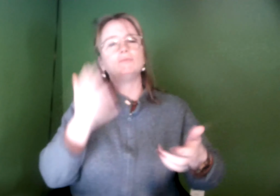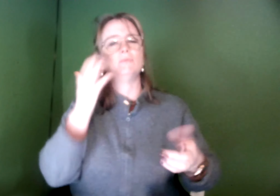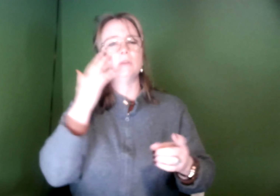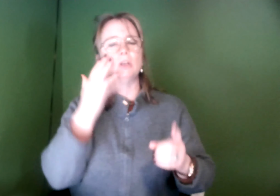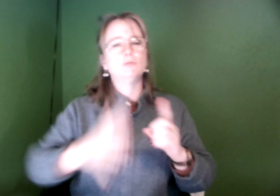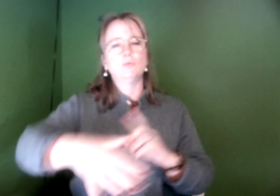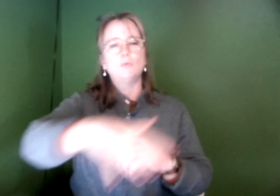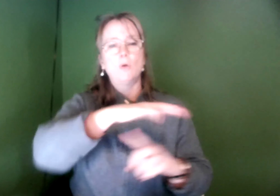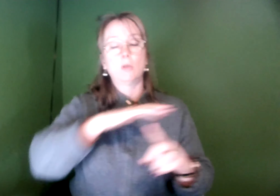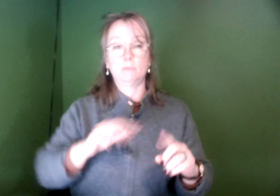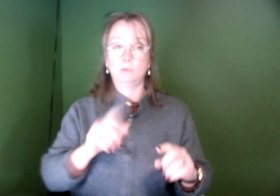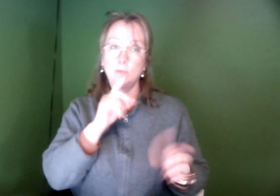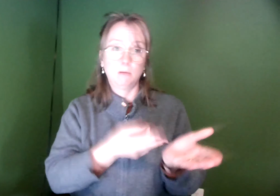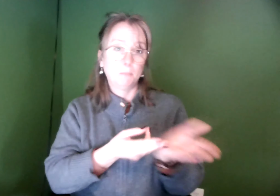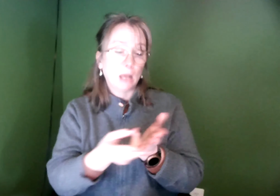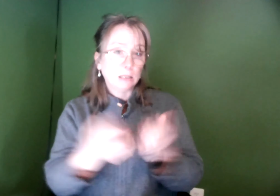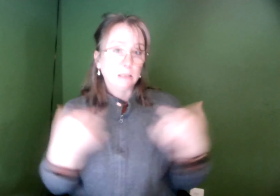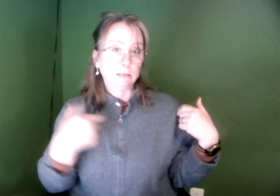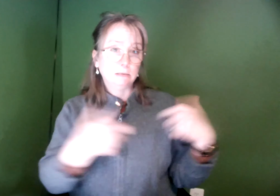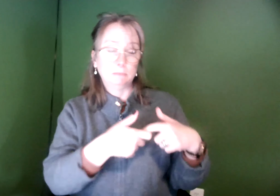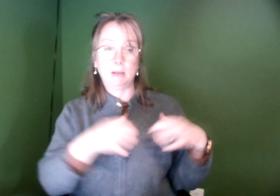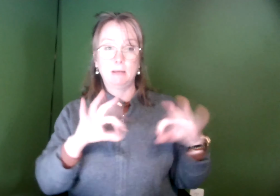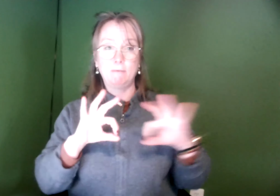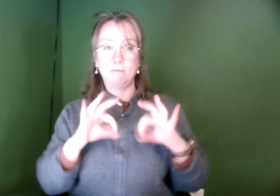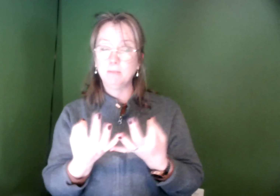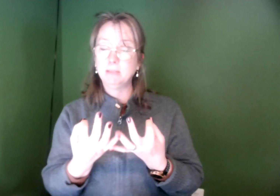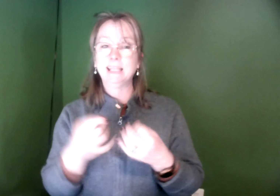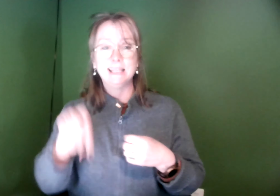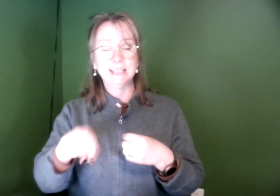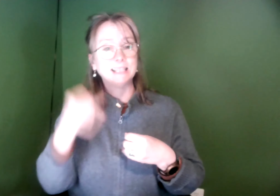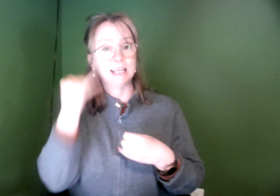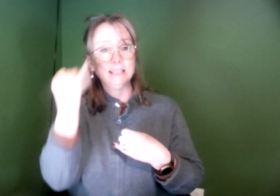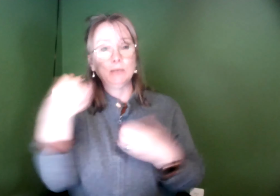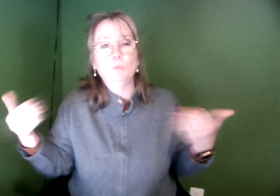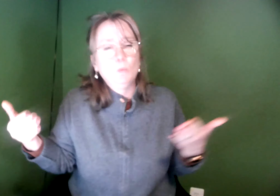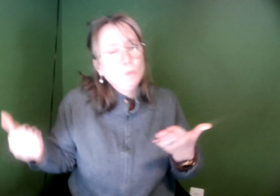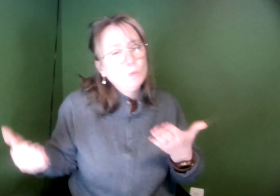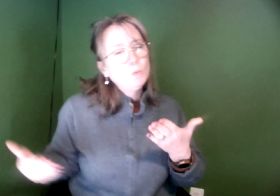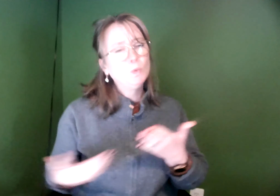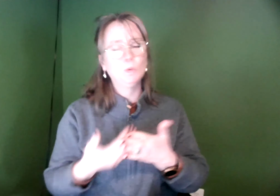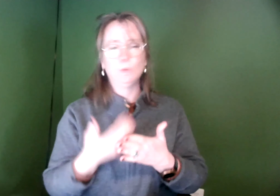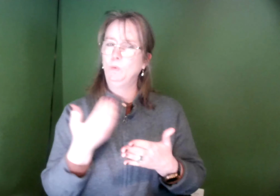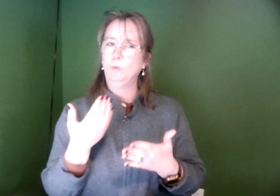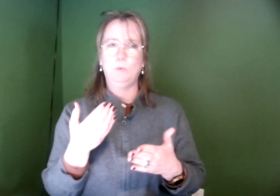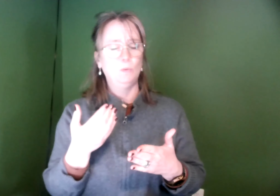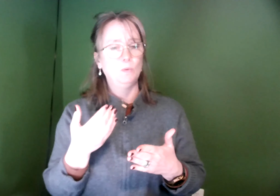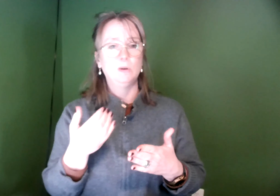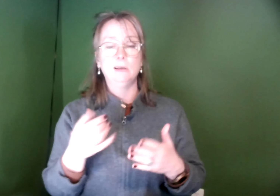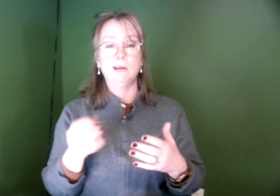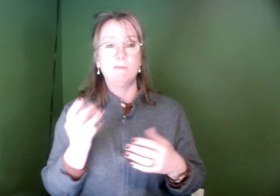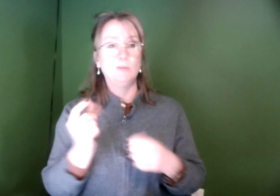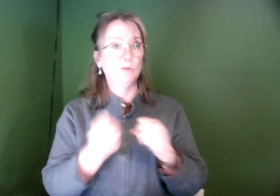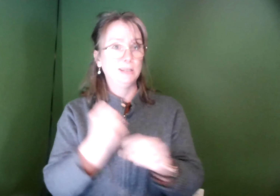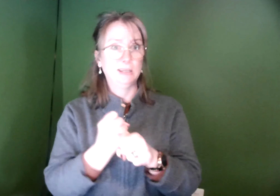lot of Latino families to really access this. But in the last couple of years, especially with the COVID pandemic, the